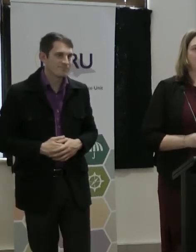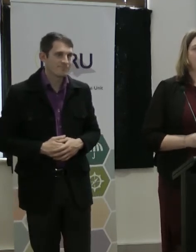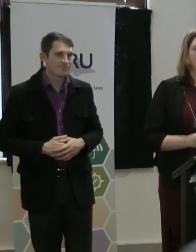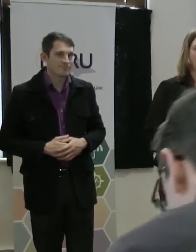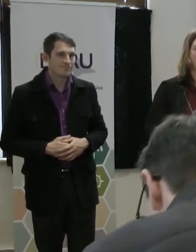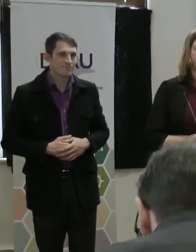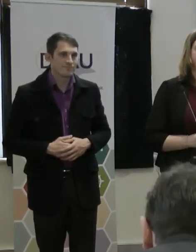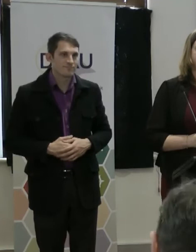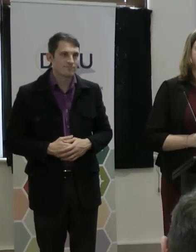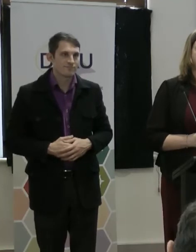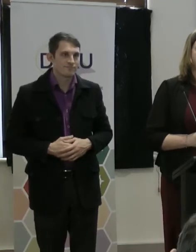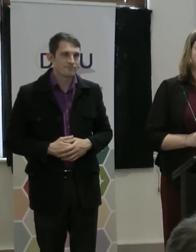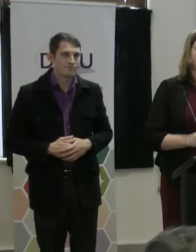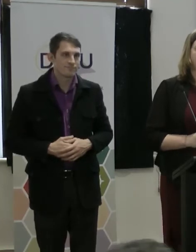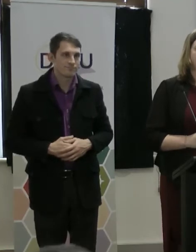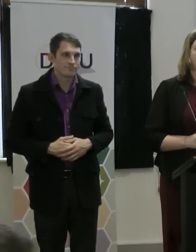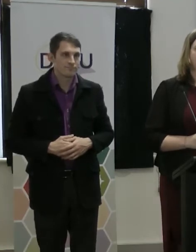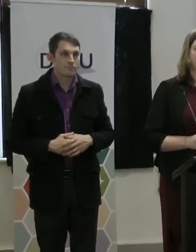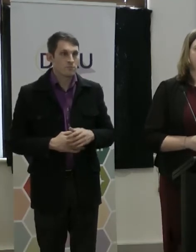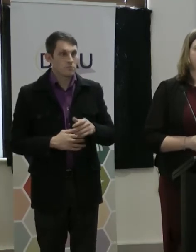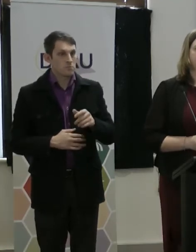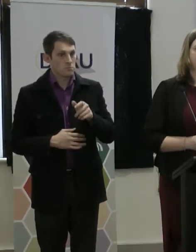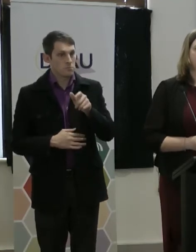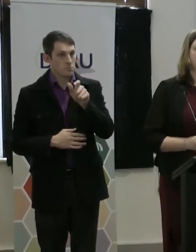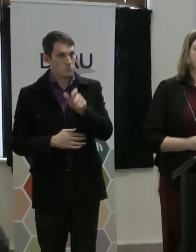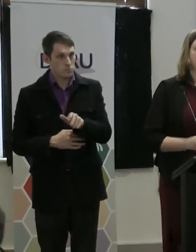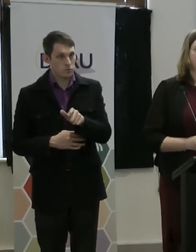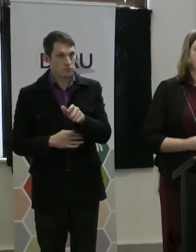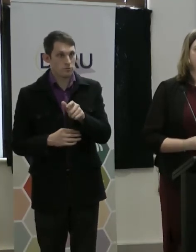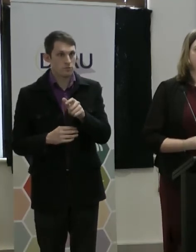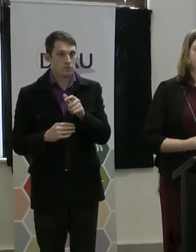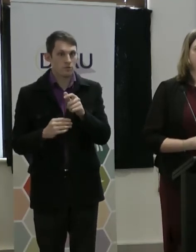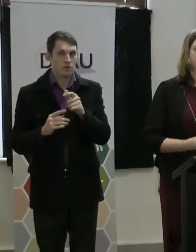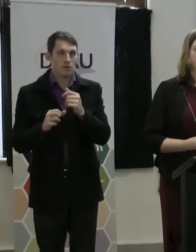How long after making the initial complaint with the provider